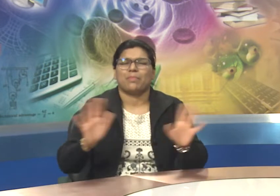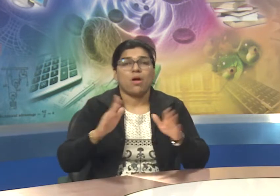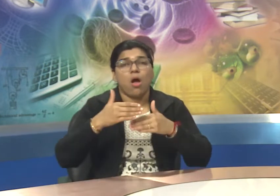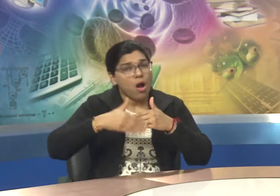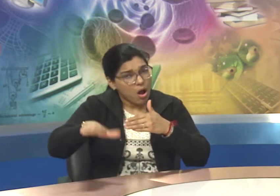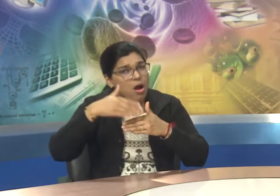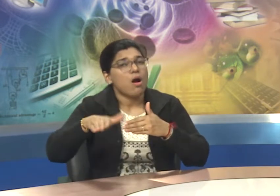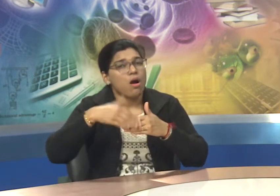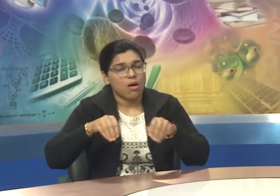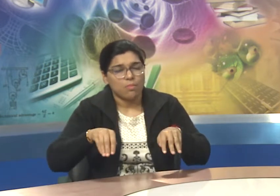thus